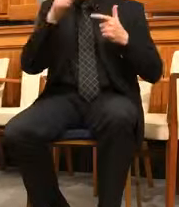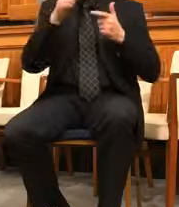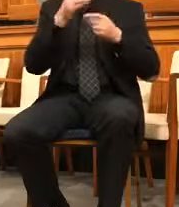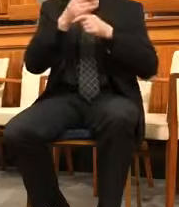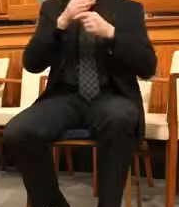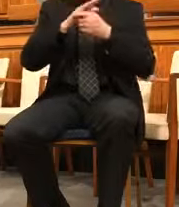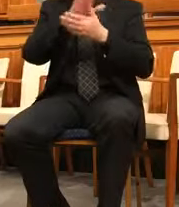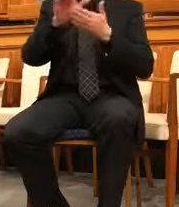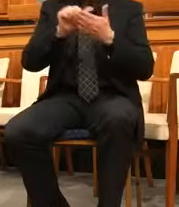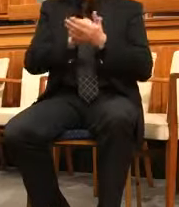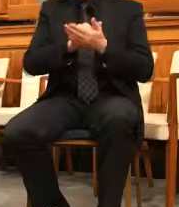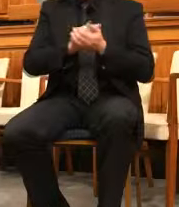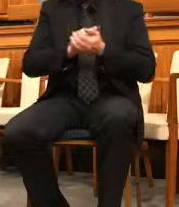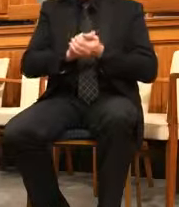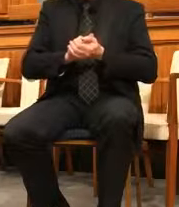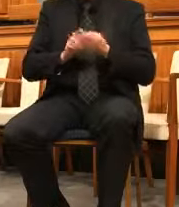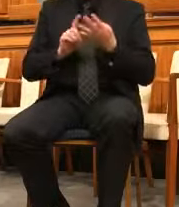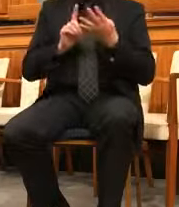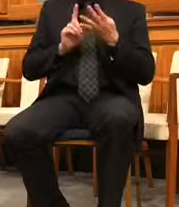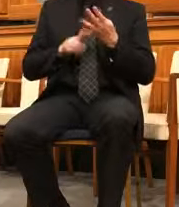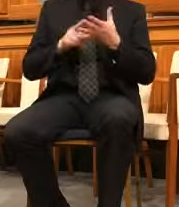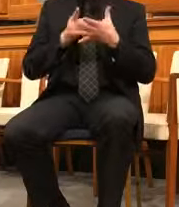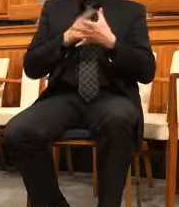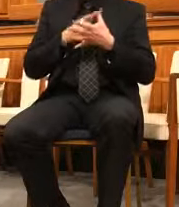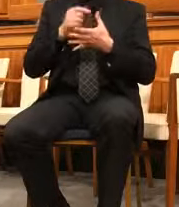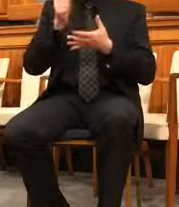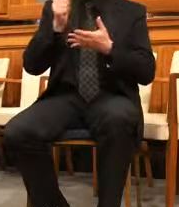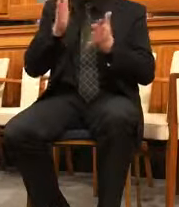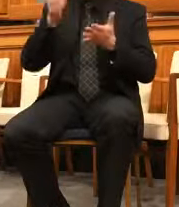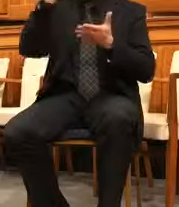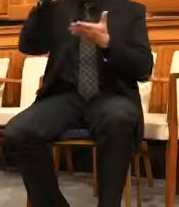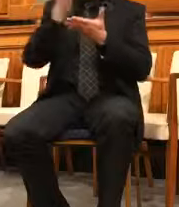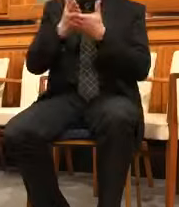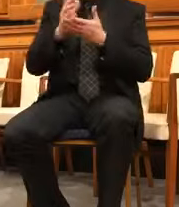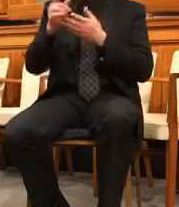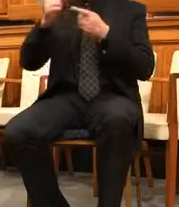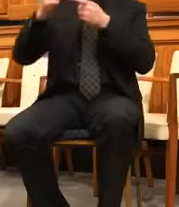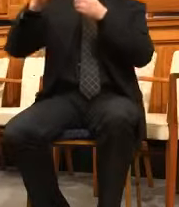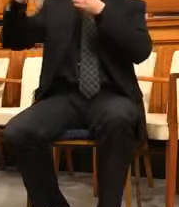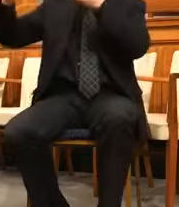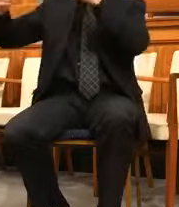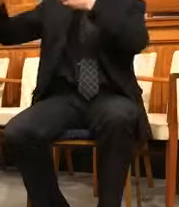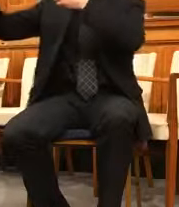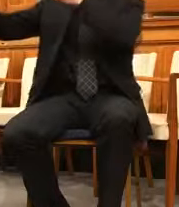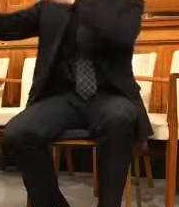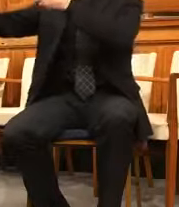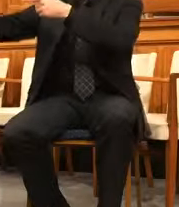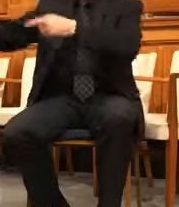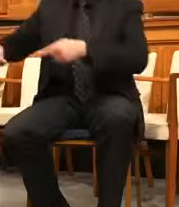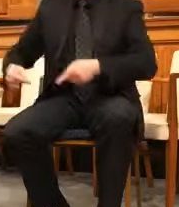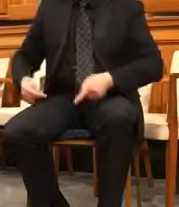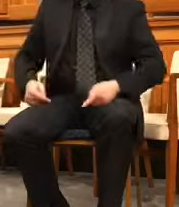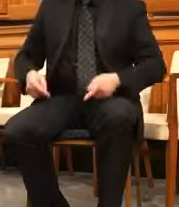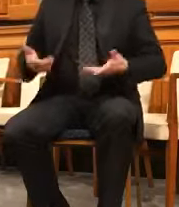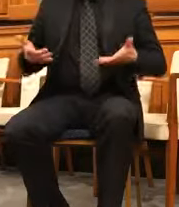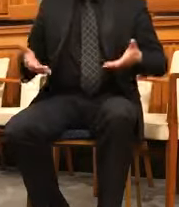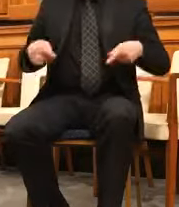believe in eternity. This is the issue. I'm not just here for life.